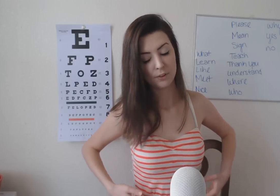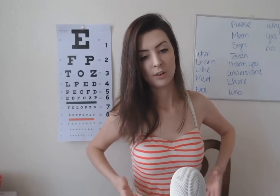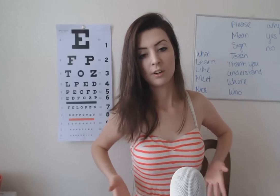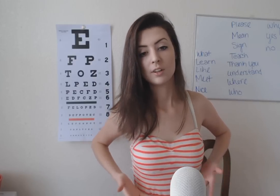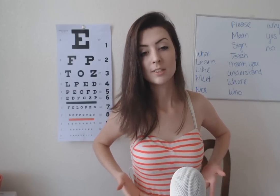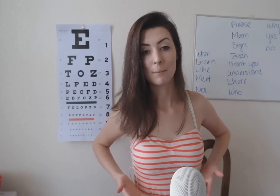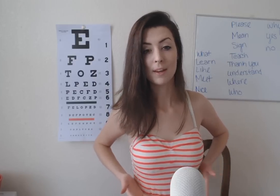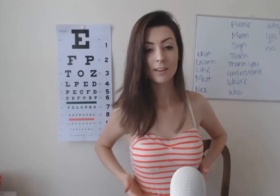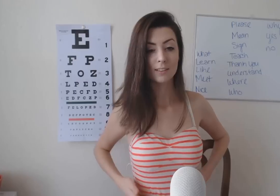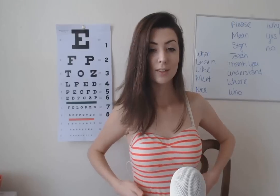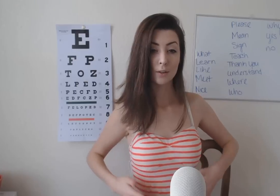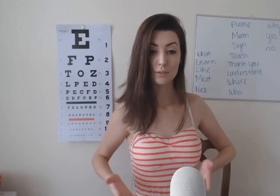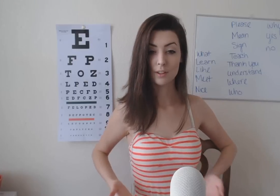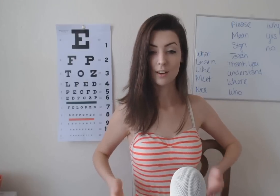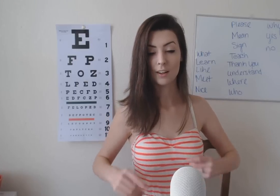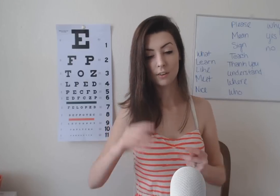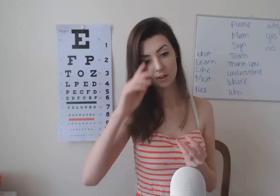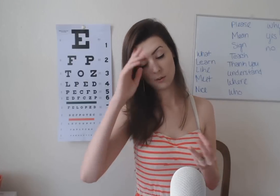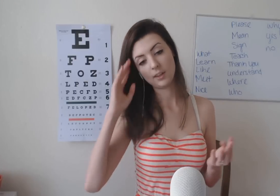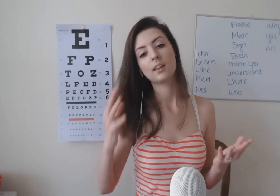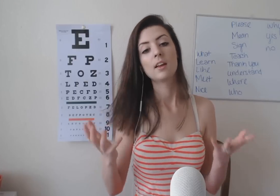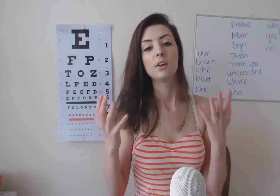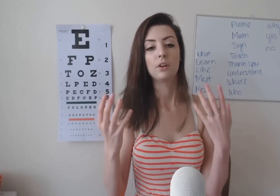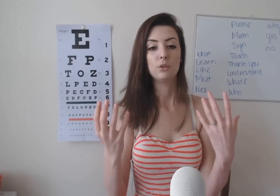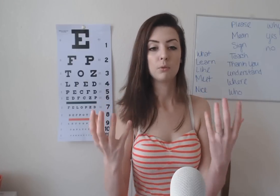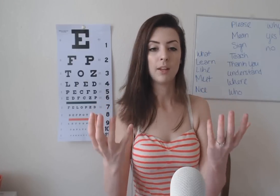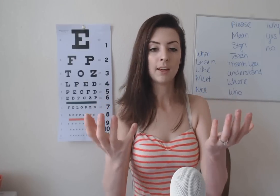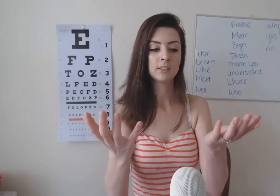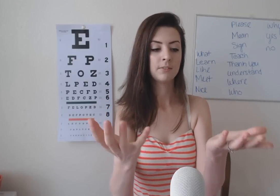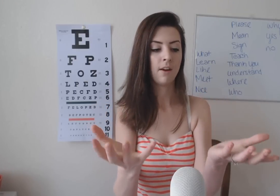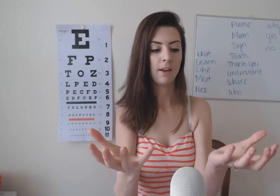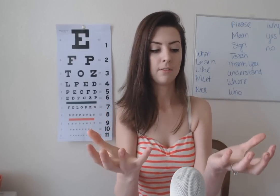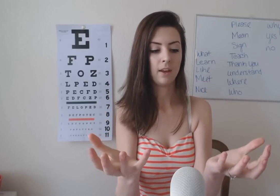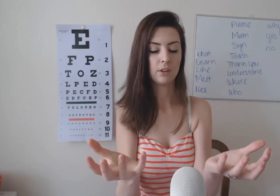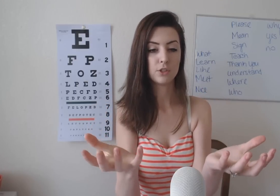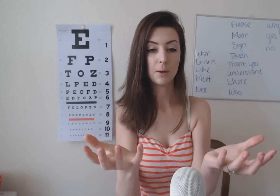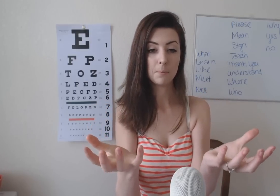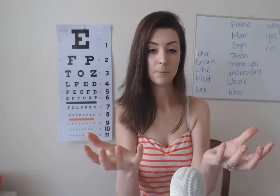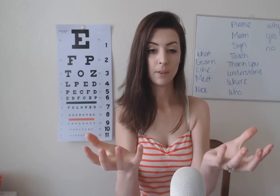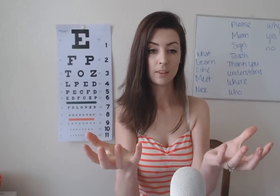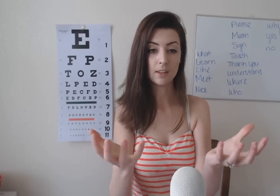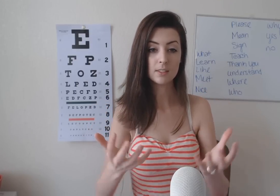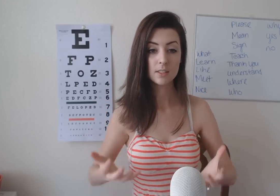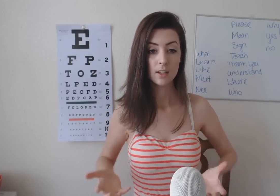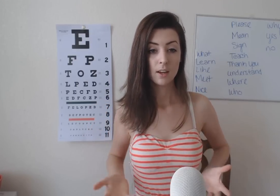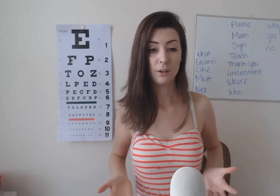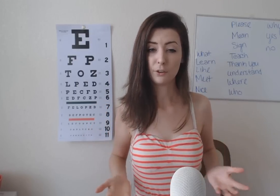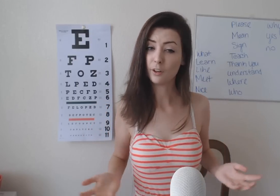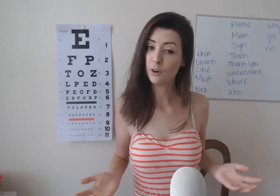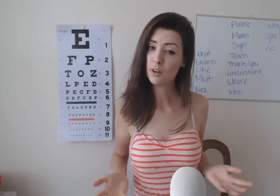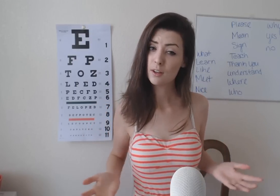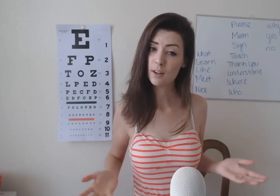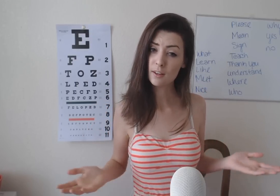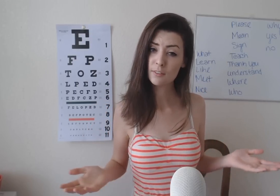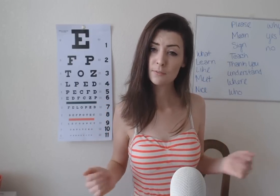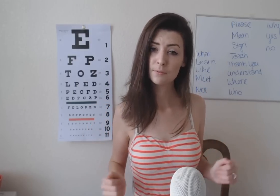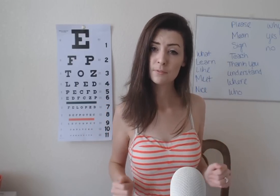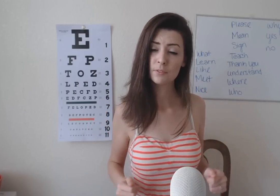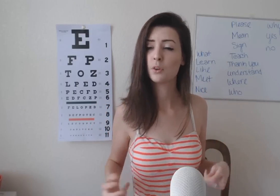your stomach, closer, and you're gonna go like, you're gonna do a relaxed 5 hand shape like this. And you're gonna go, huh? Or